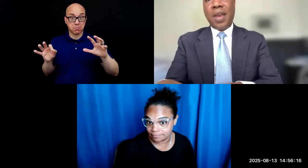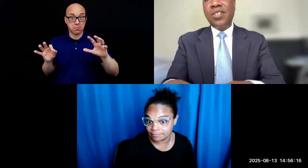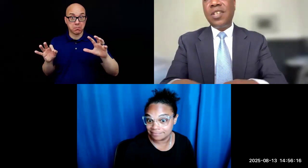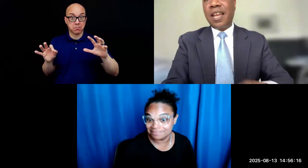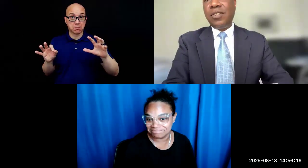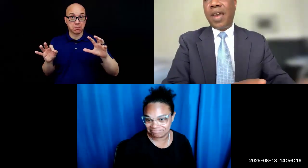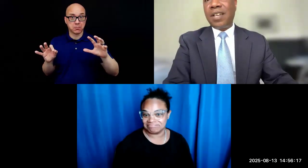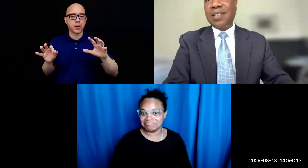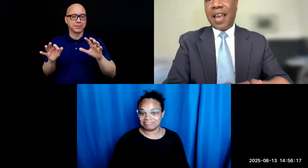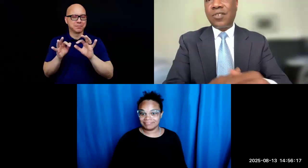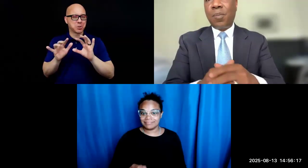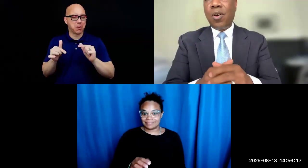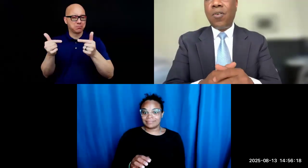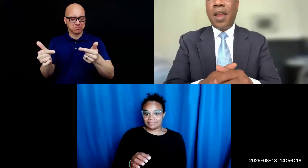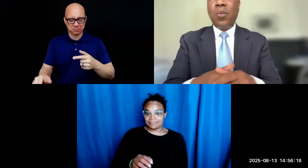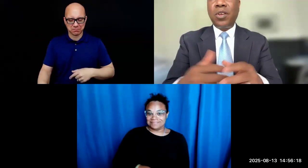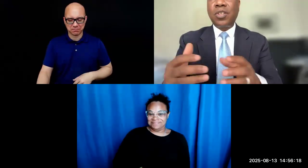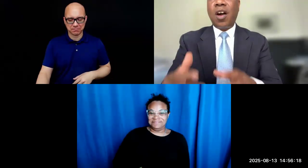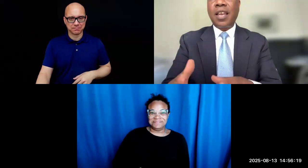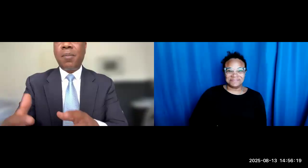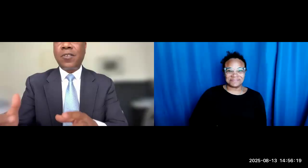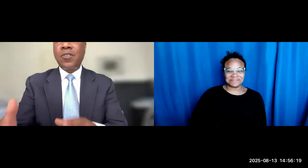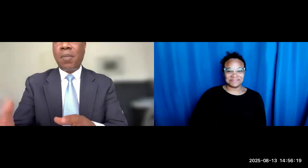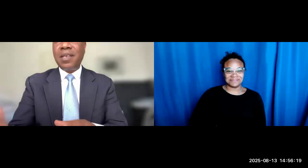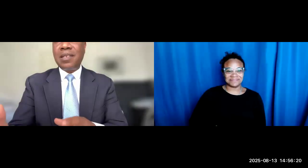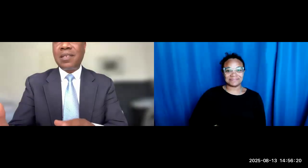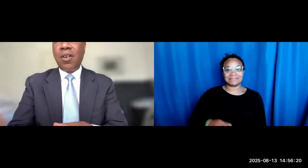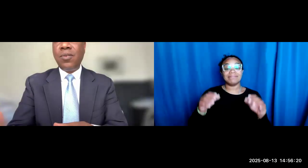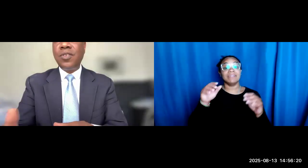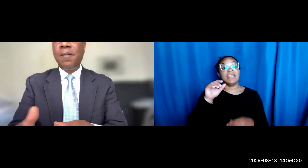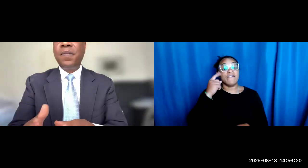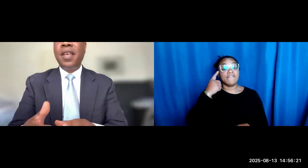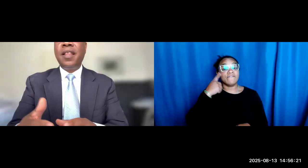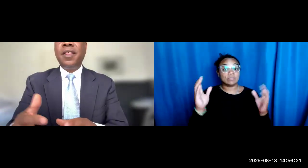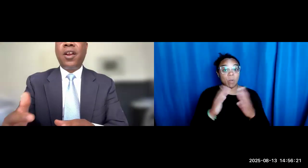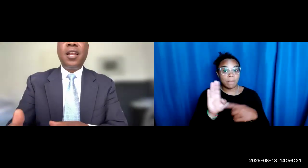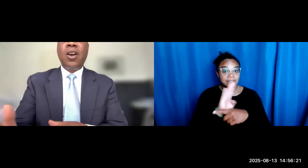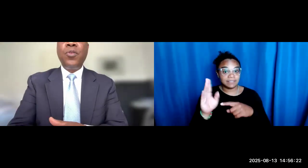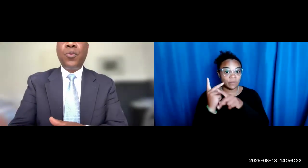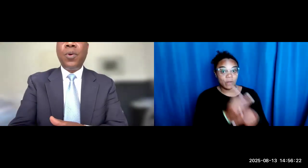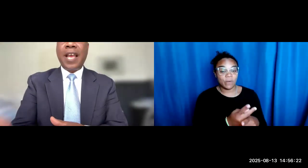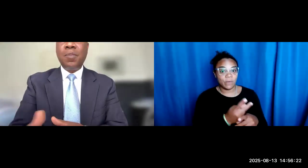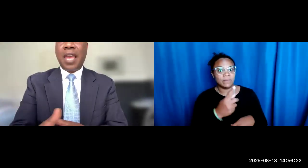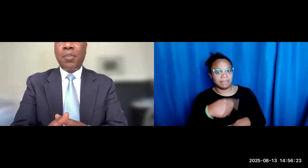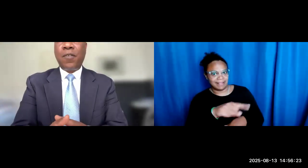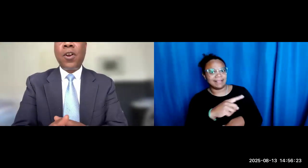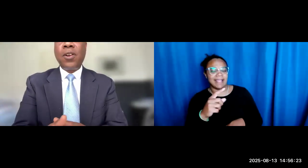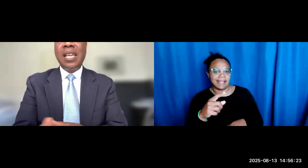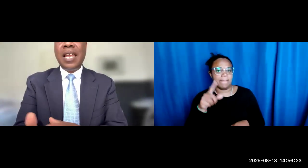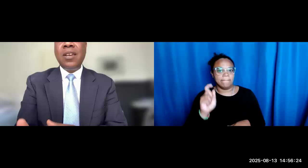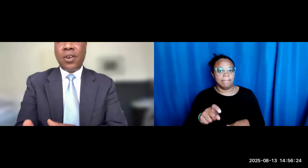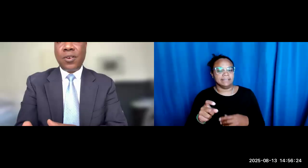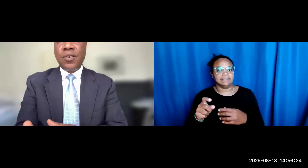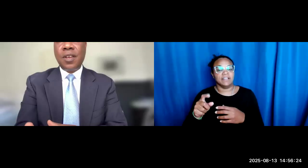disaster situations, they do have a disaster program, but when you're talking about small business loans, they're going to go through SBA